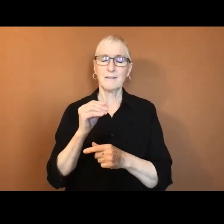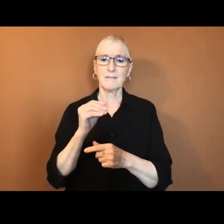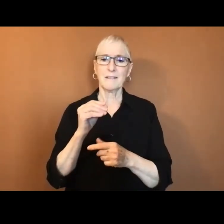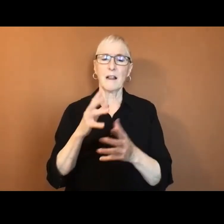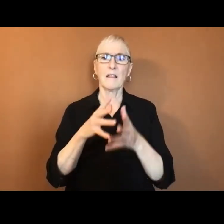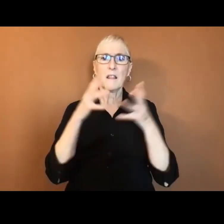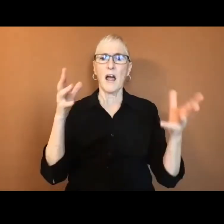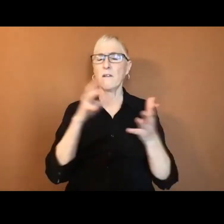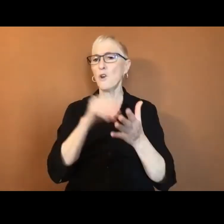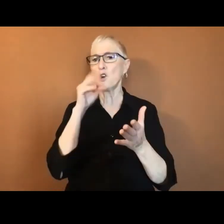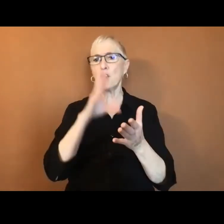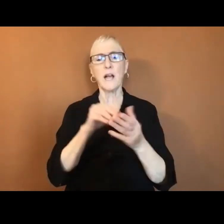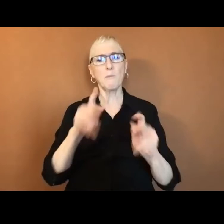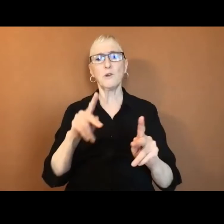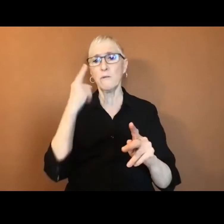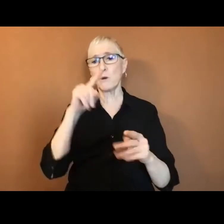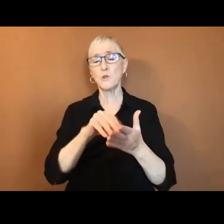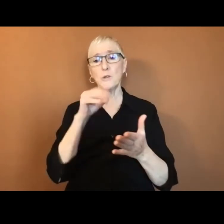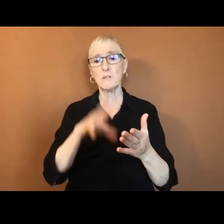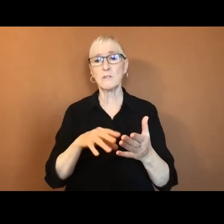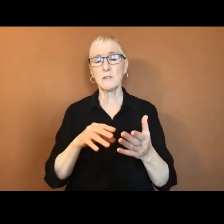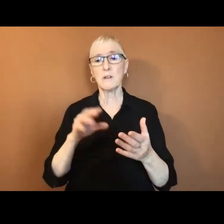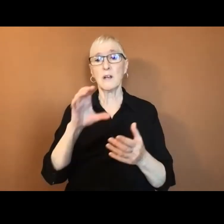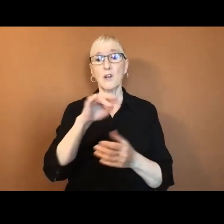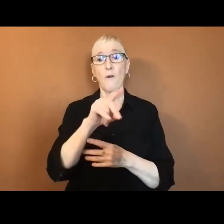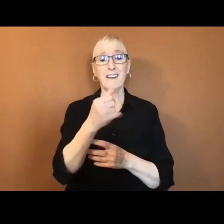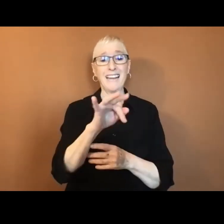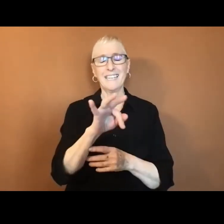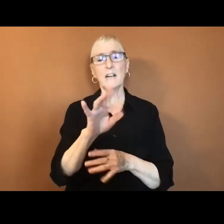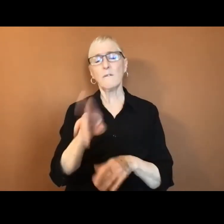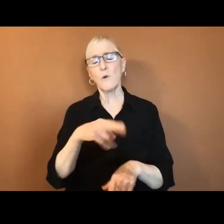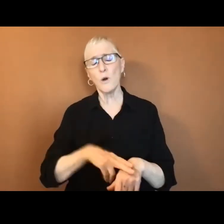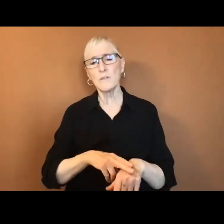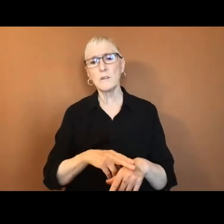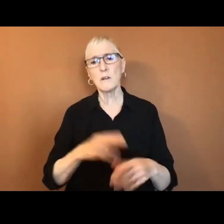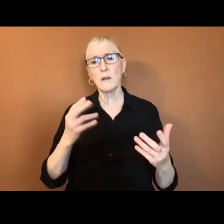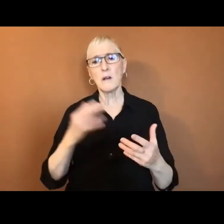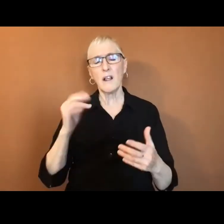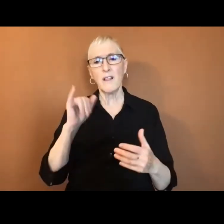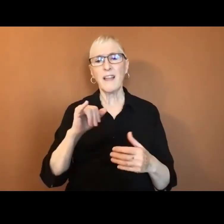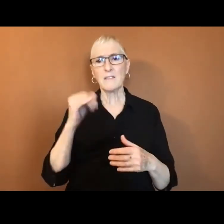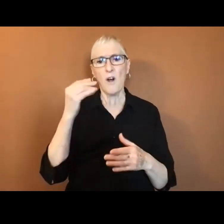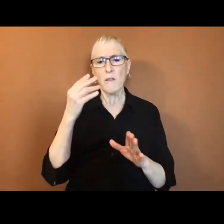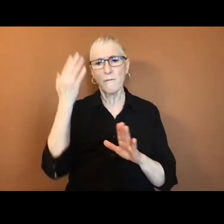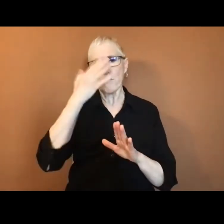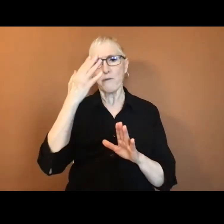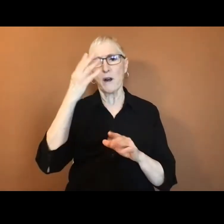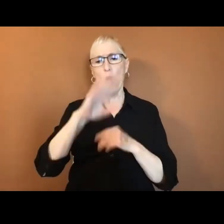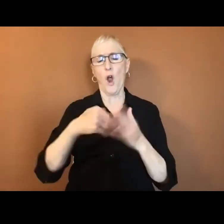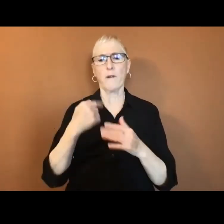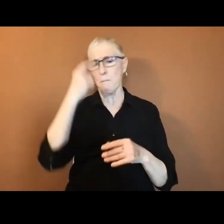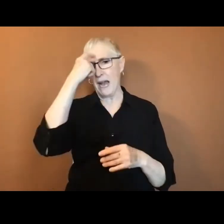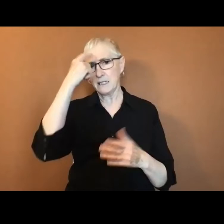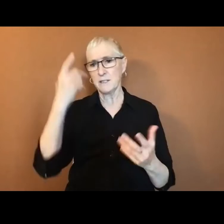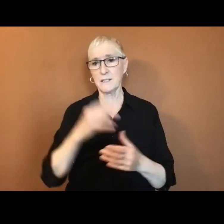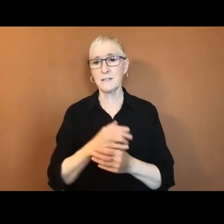learning opportunity for students because COVID-19, of course, is like on the forefront of all of our minds. But